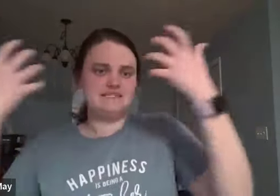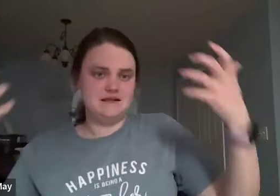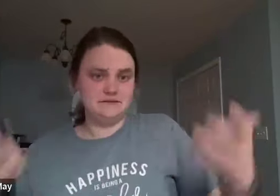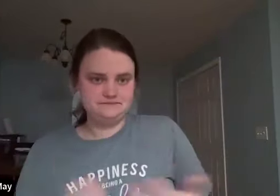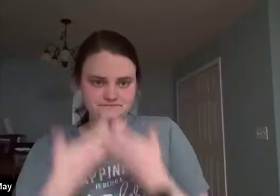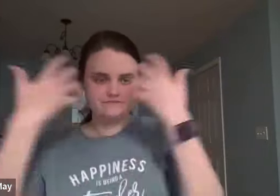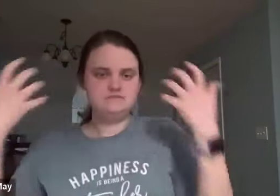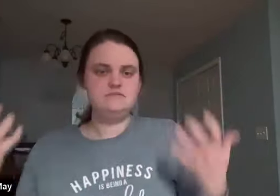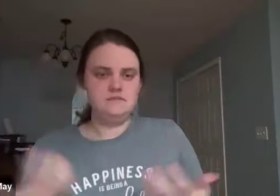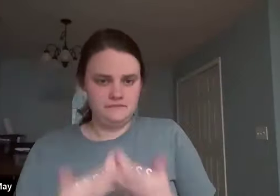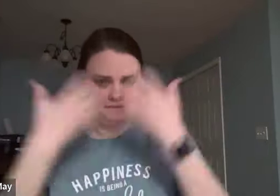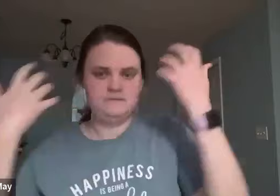Salad.